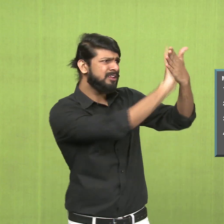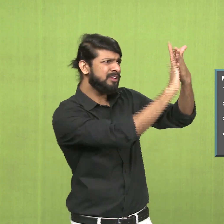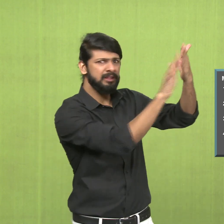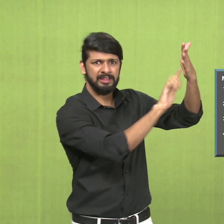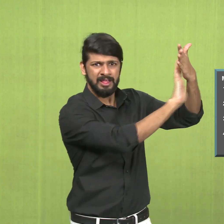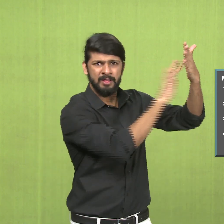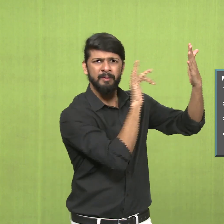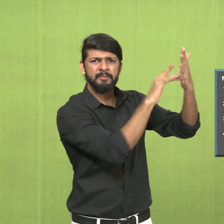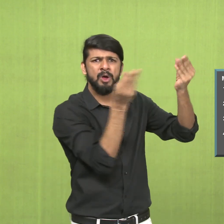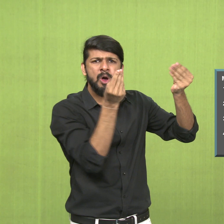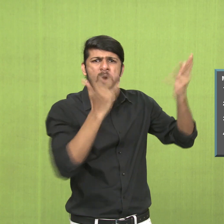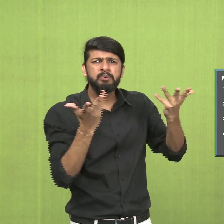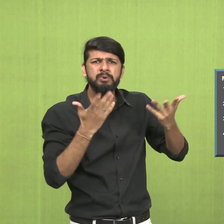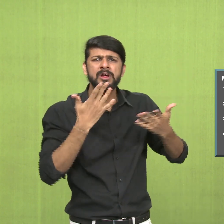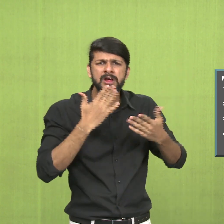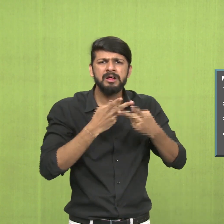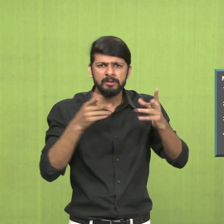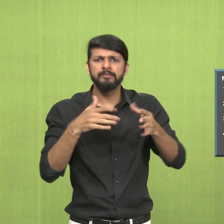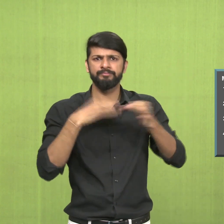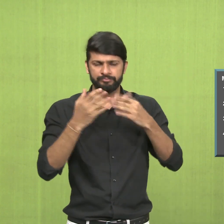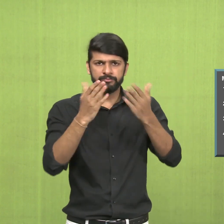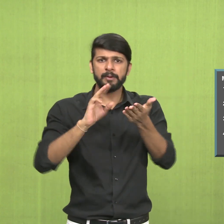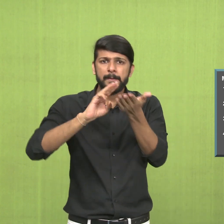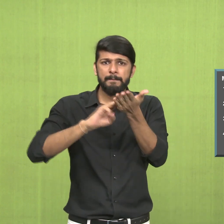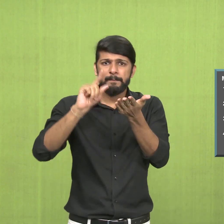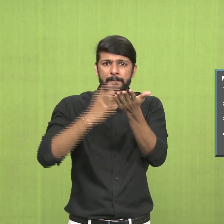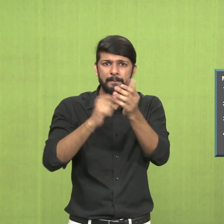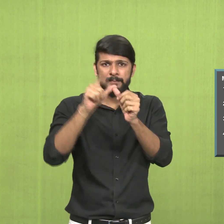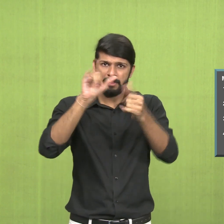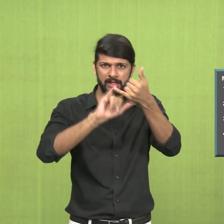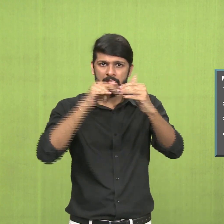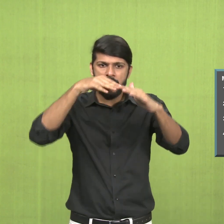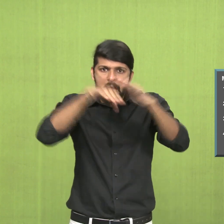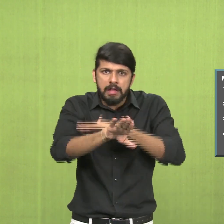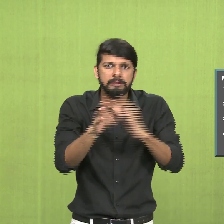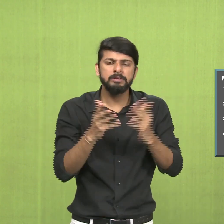The main mediums of mural painting are as follows.